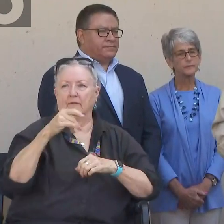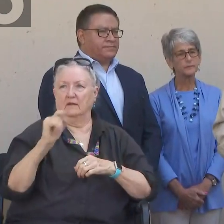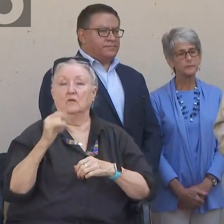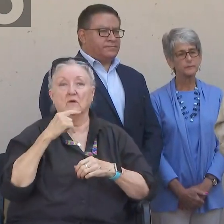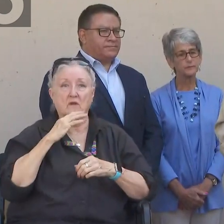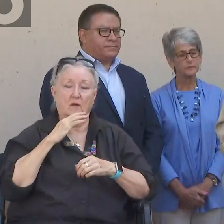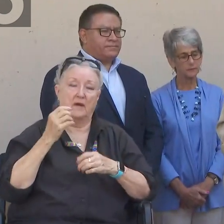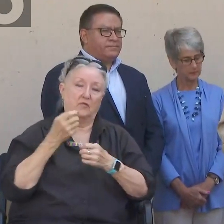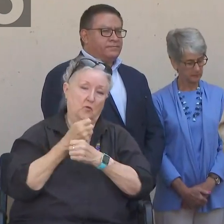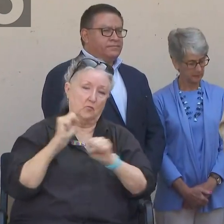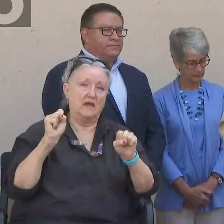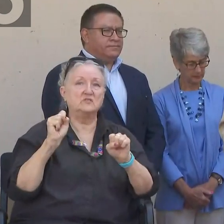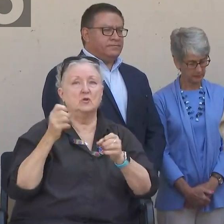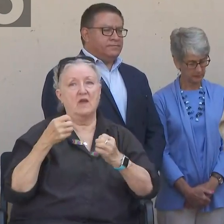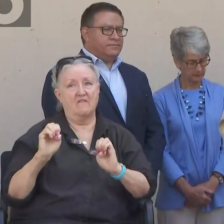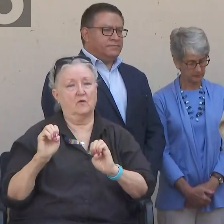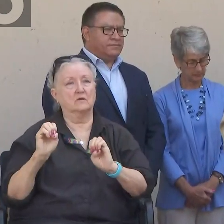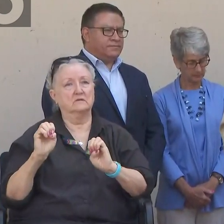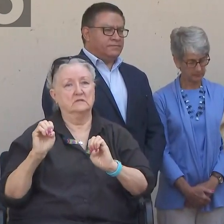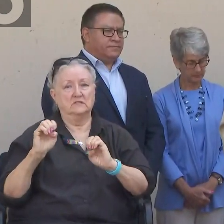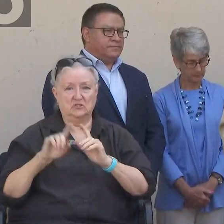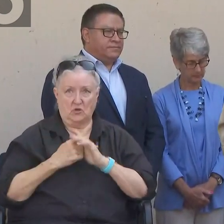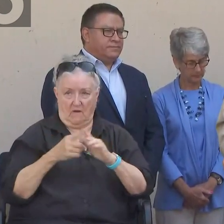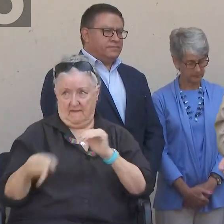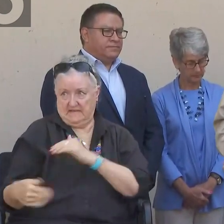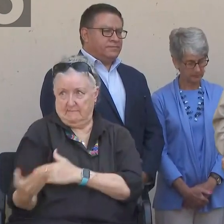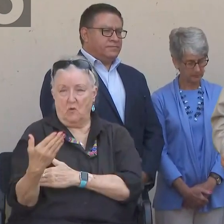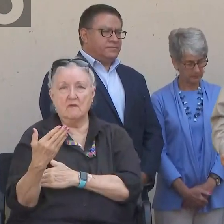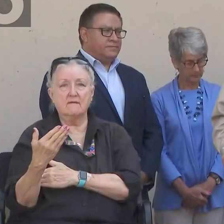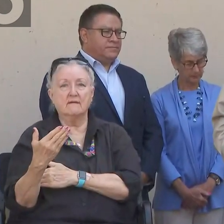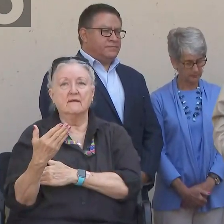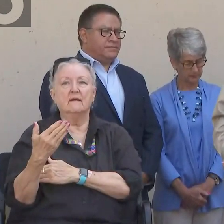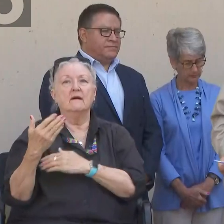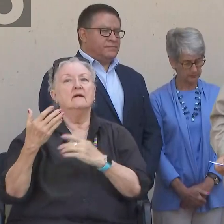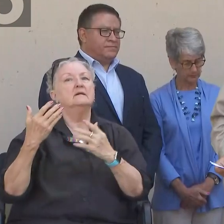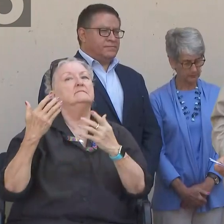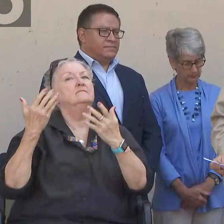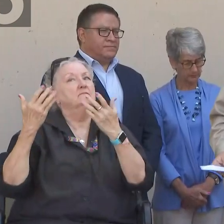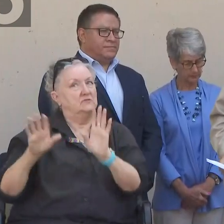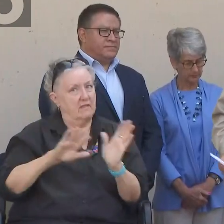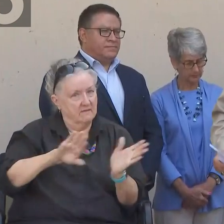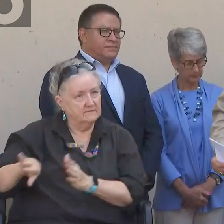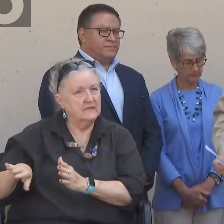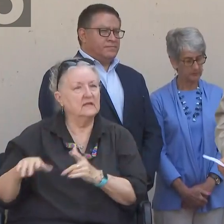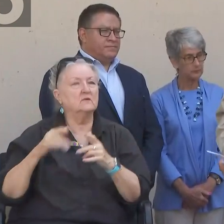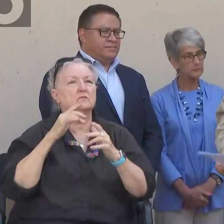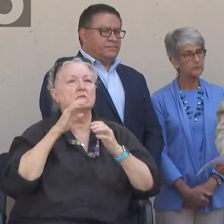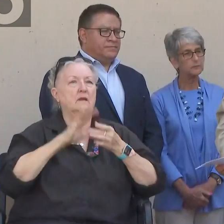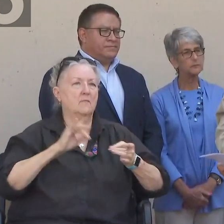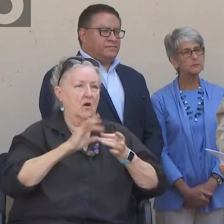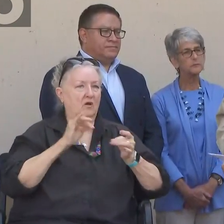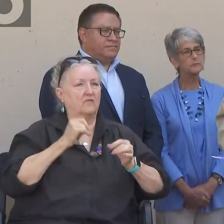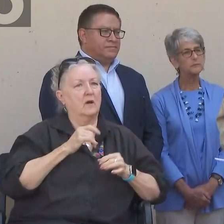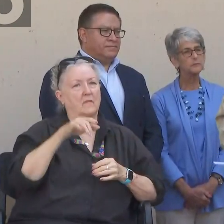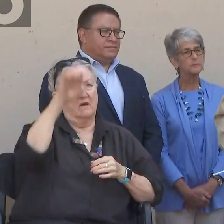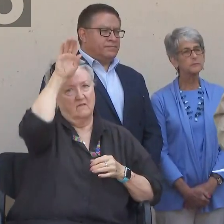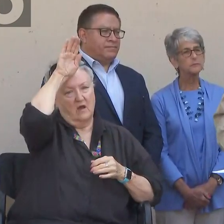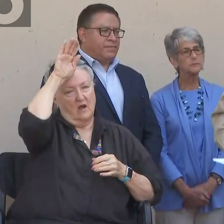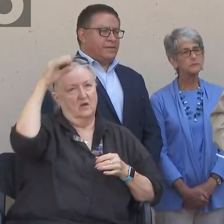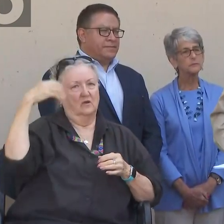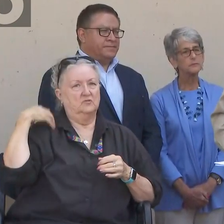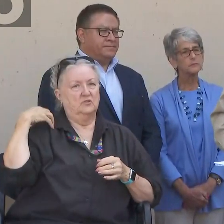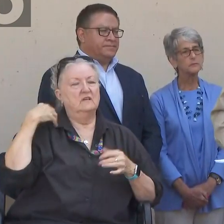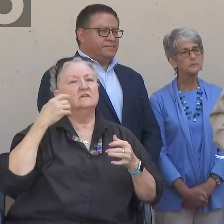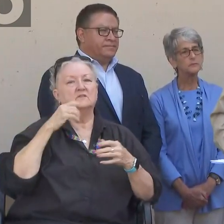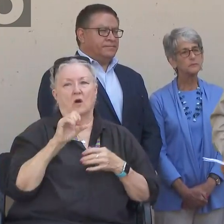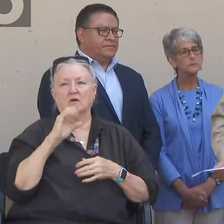rescue effort that went underway this morning. That will be followed by some remarks from our fire chief to talk about the